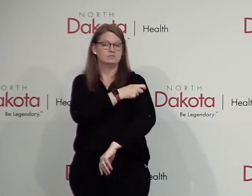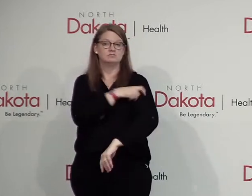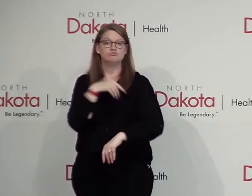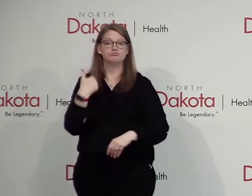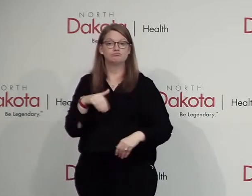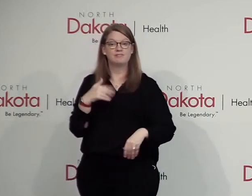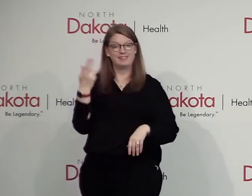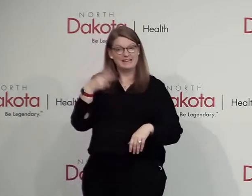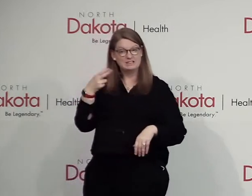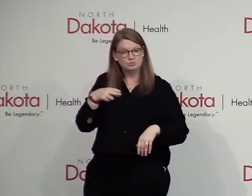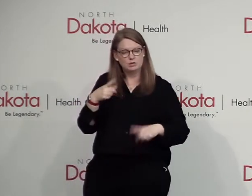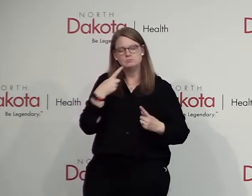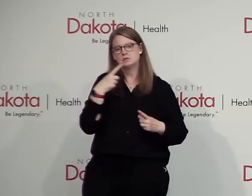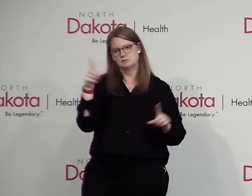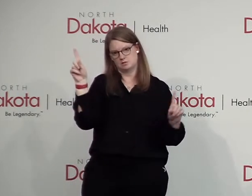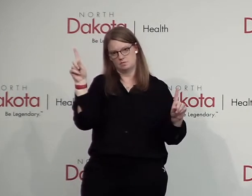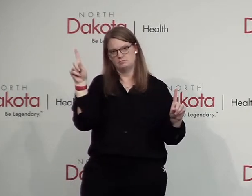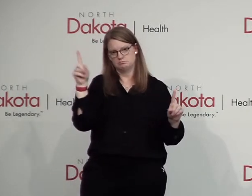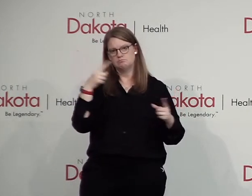successful history